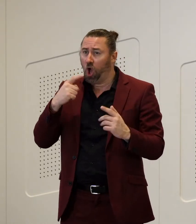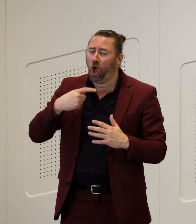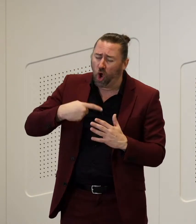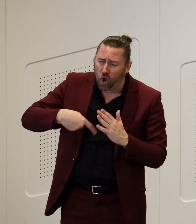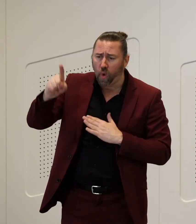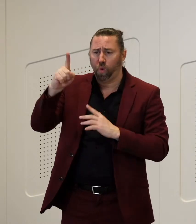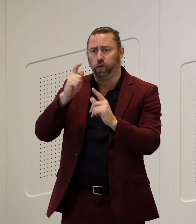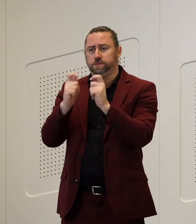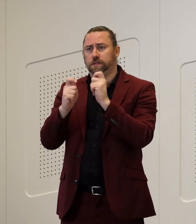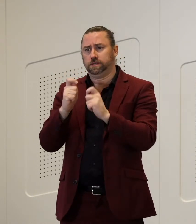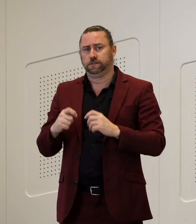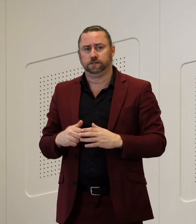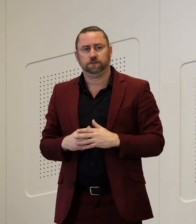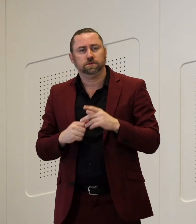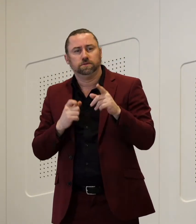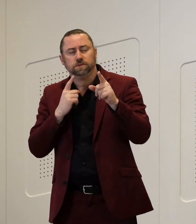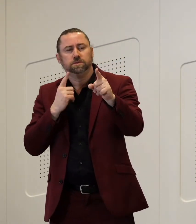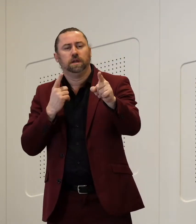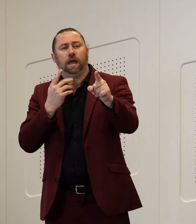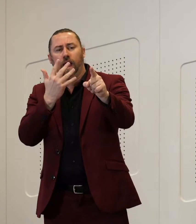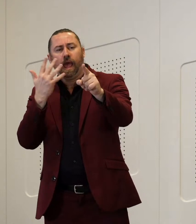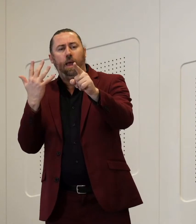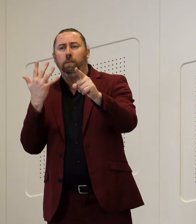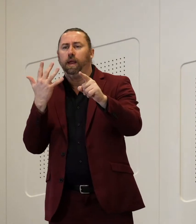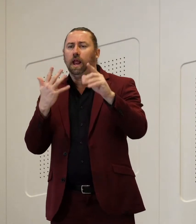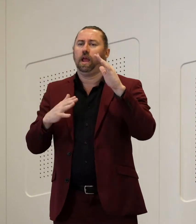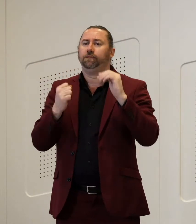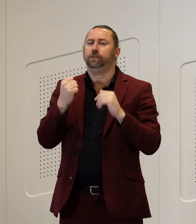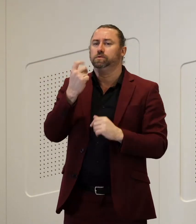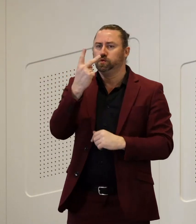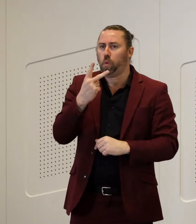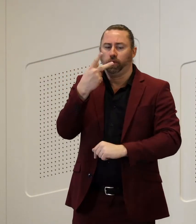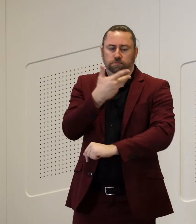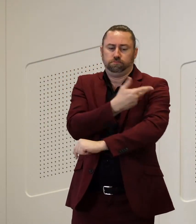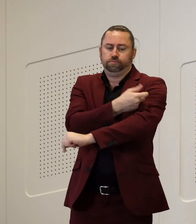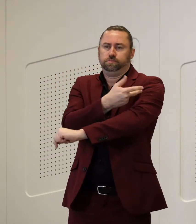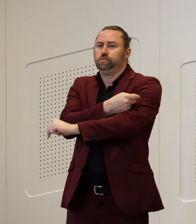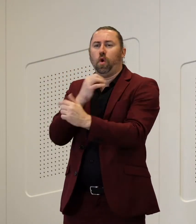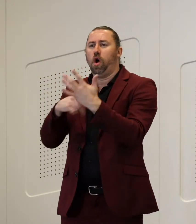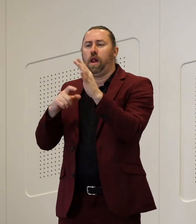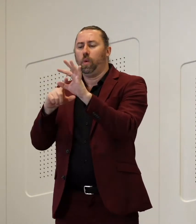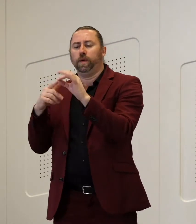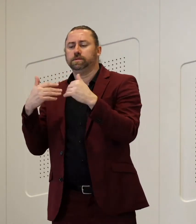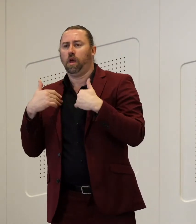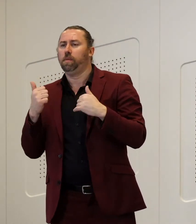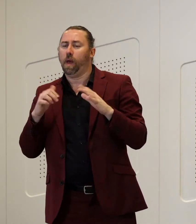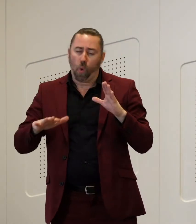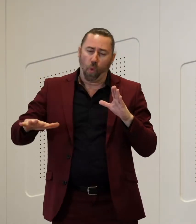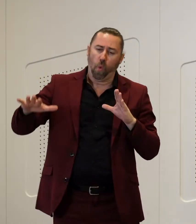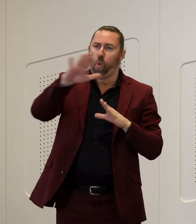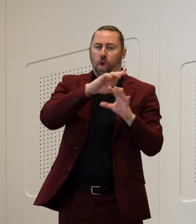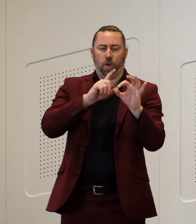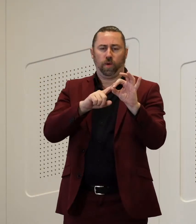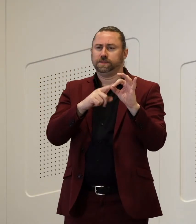the number on how many Queenslanders have been fully vaccinated now, not just the Queensland Health, but across all Queensland